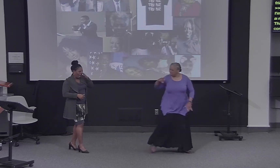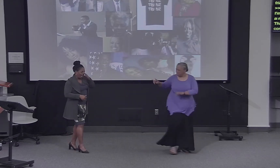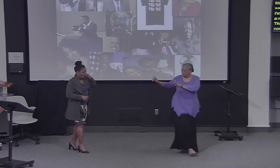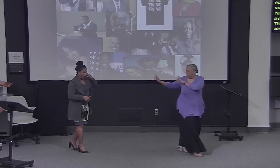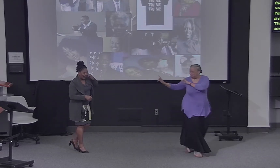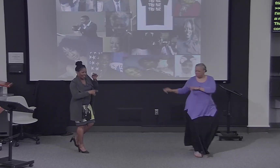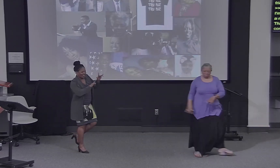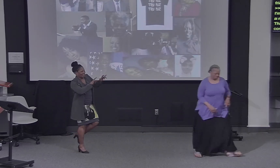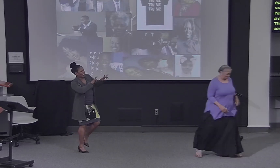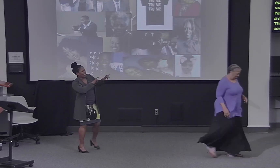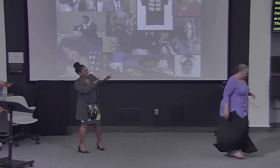Stop making me cry.